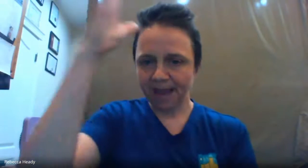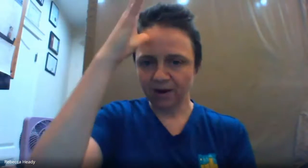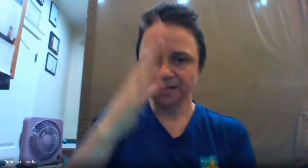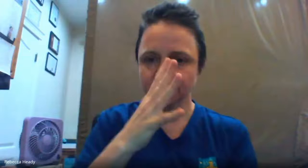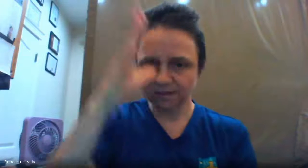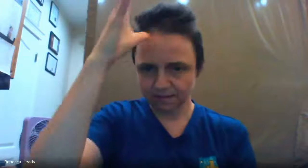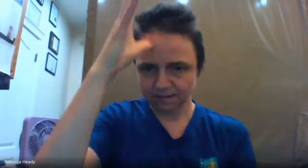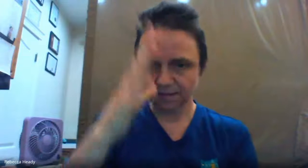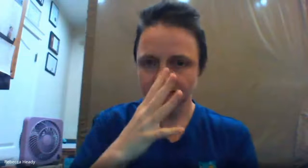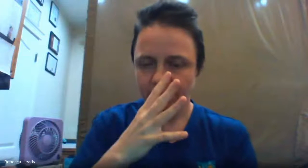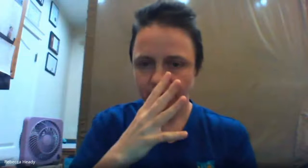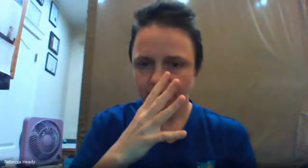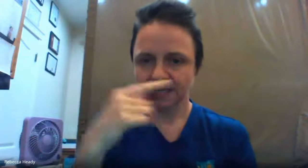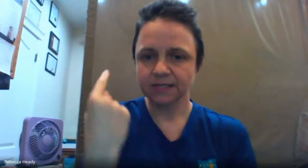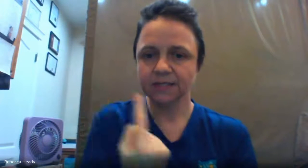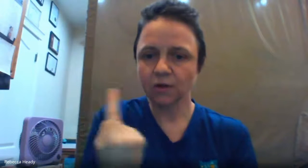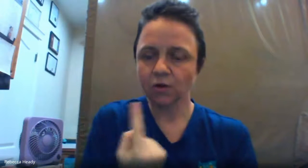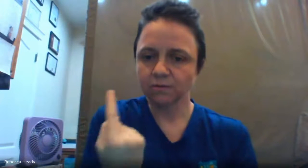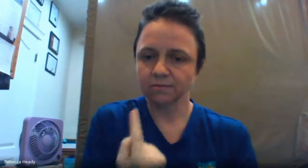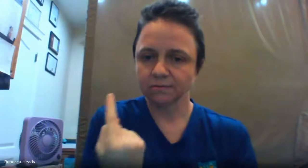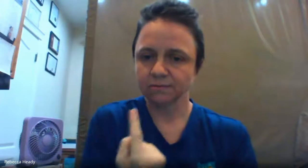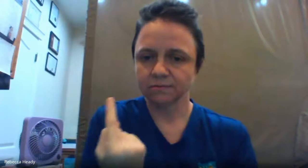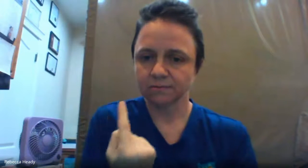parents, single,